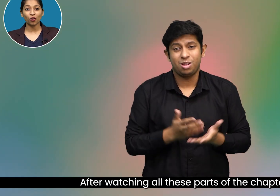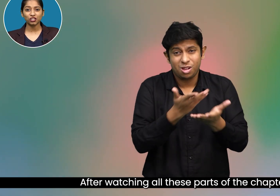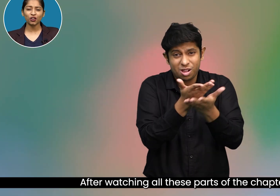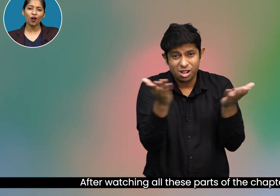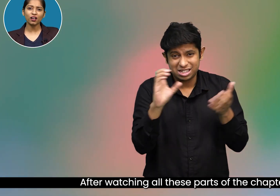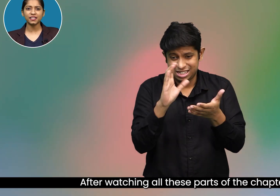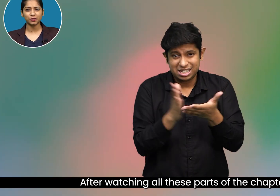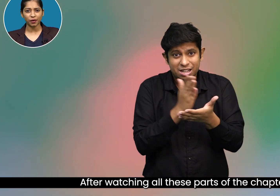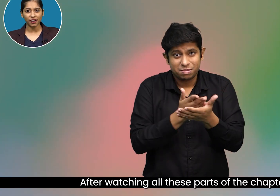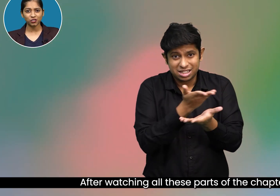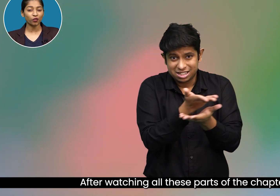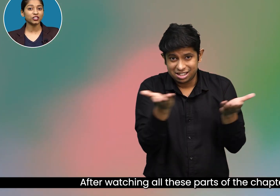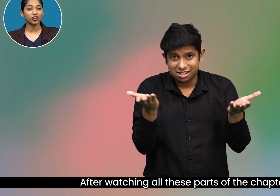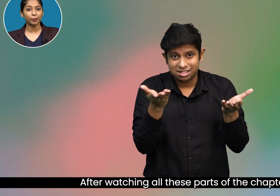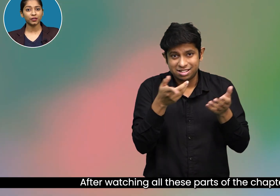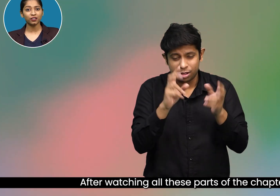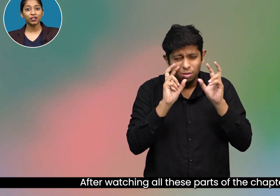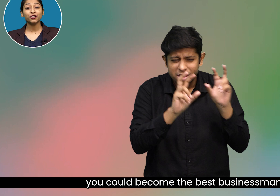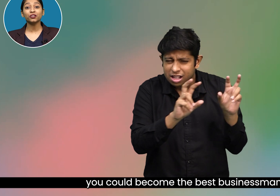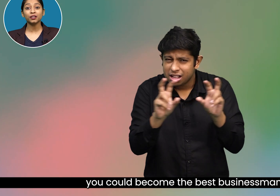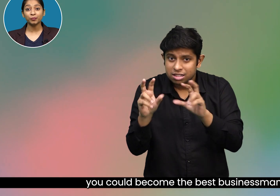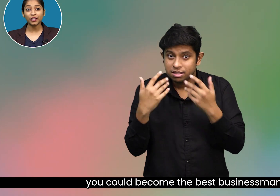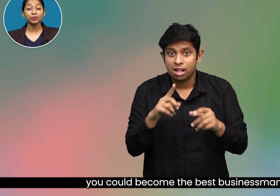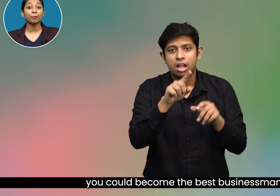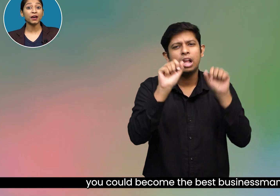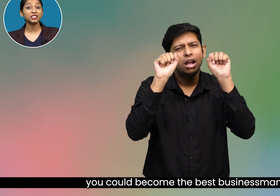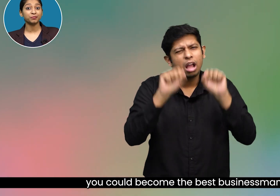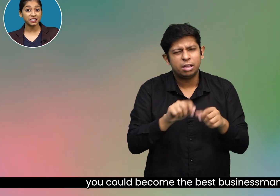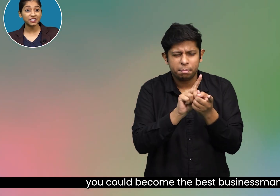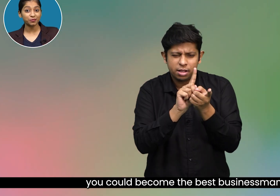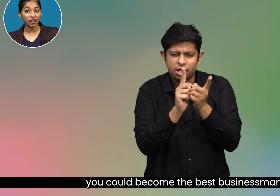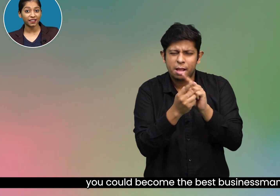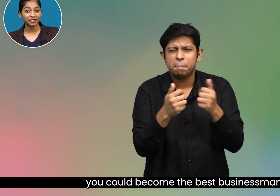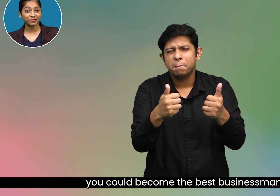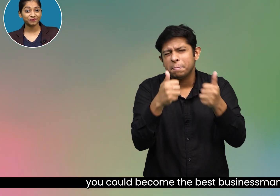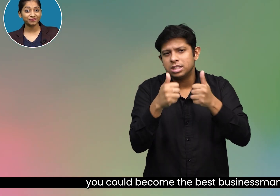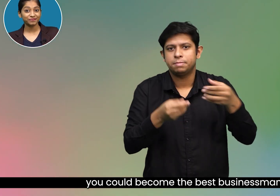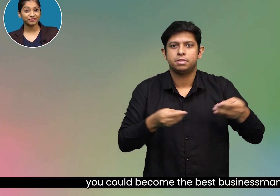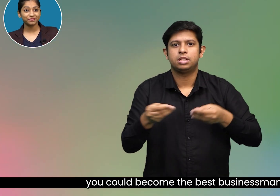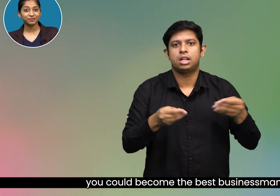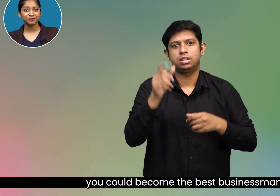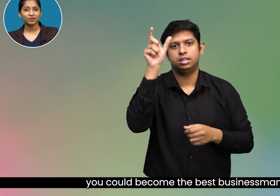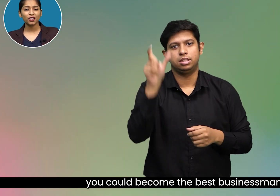After watching all these parts of the chapter, you could become the best businessman.